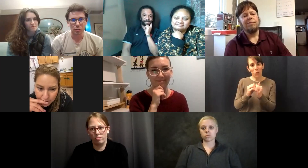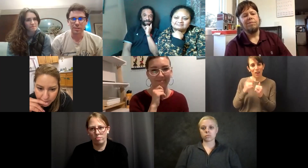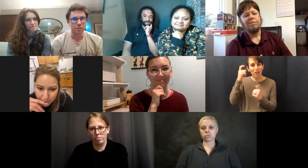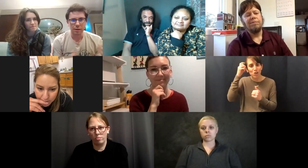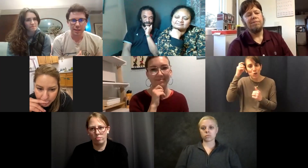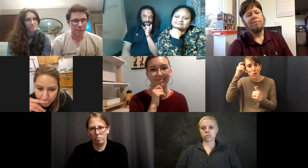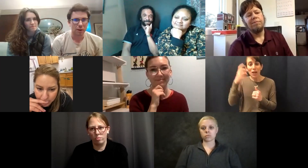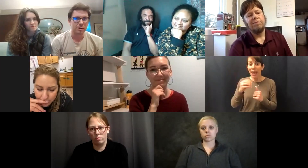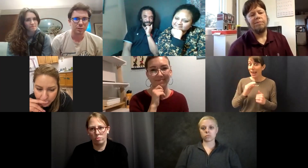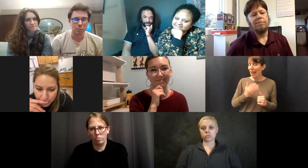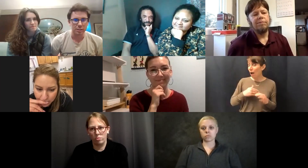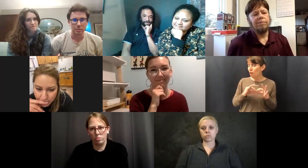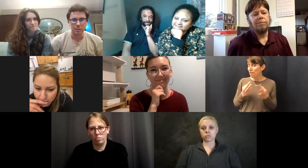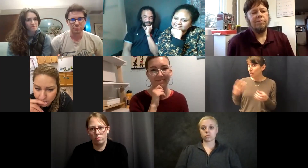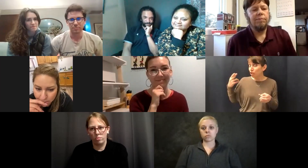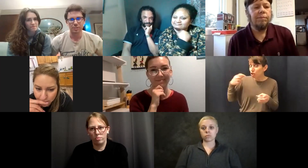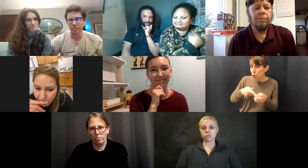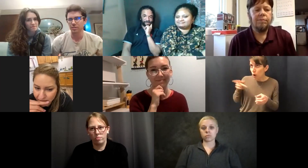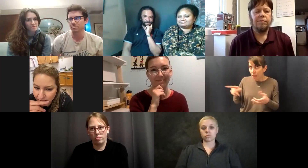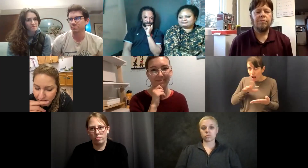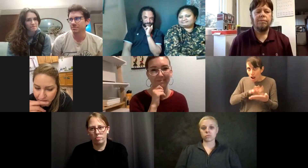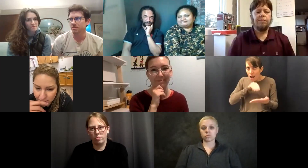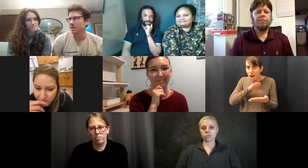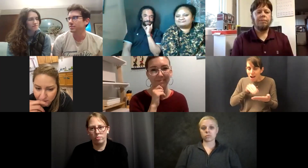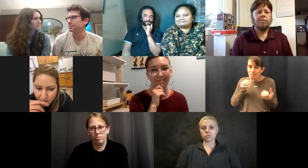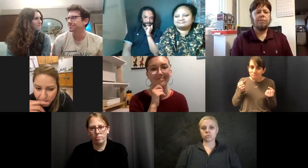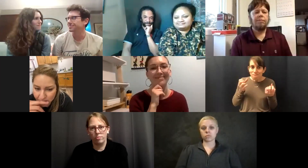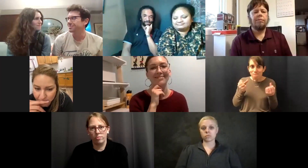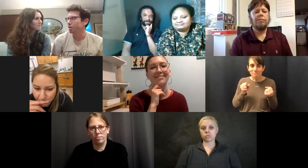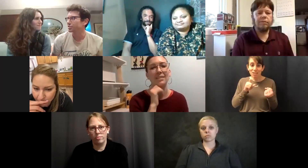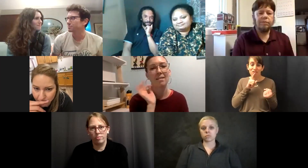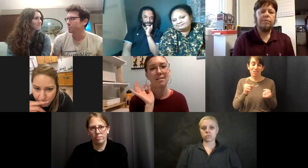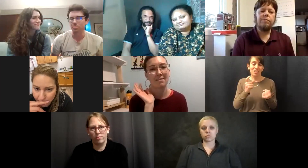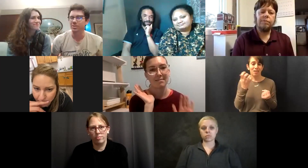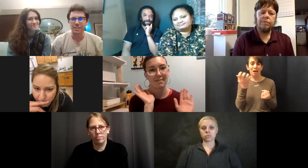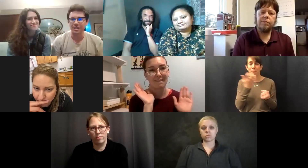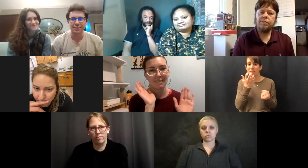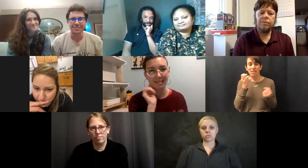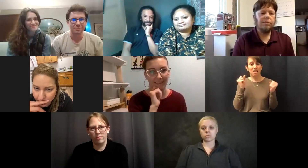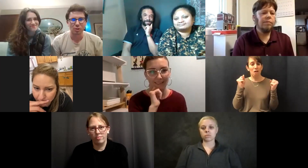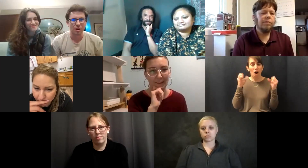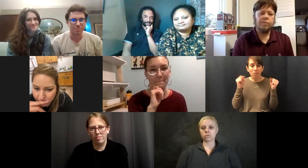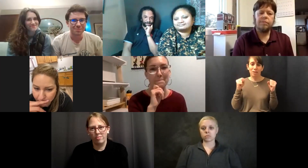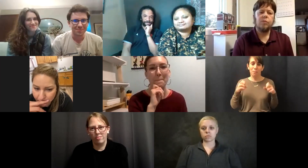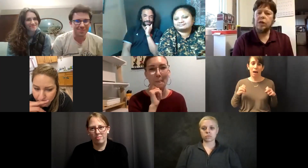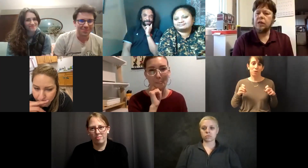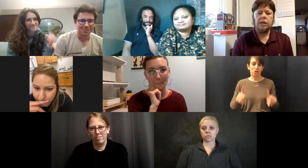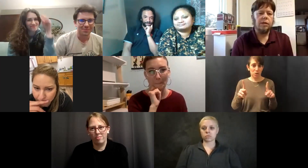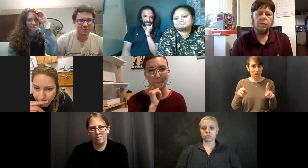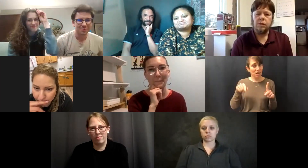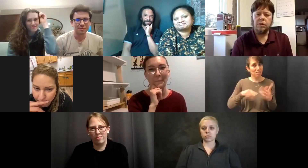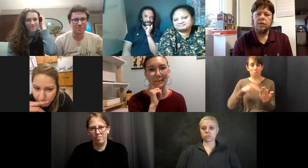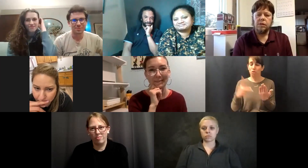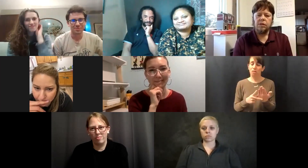able to join, so they're taking part in as well. It's just been an amazing, awesome opportunity program.